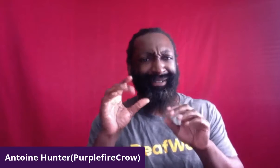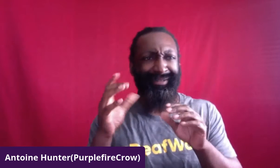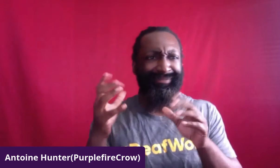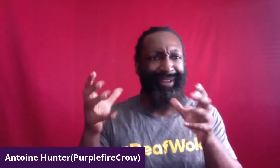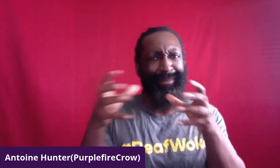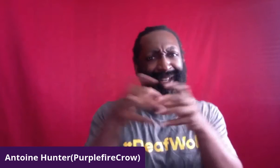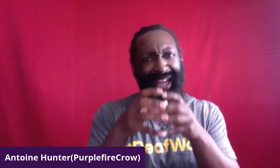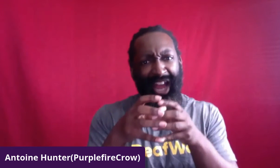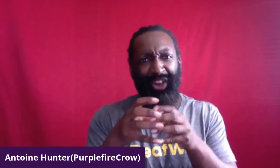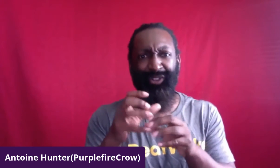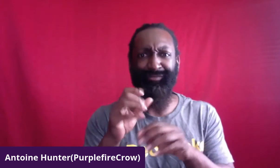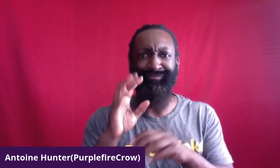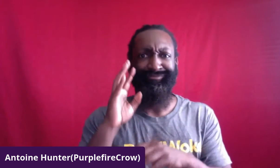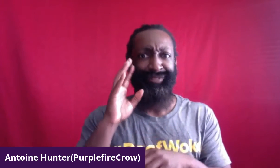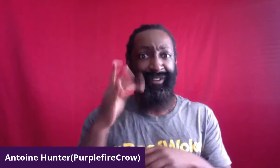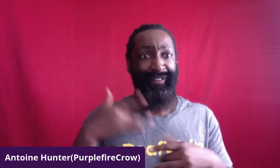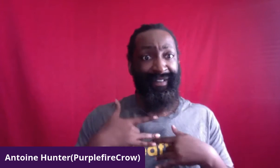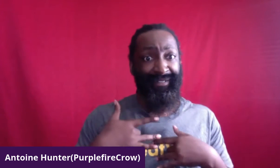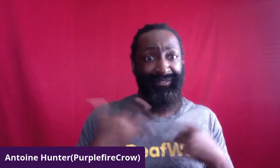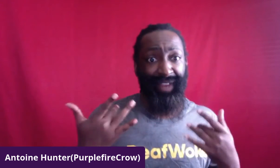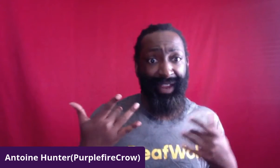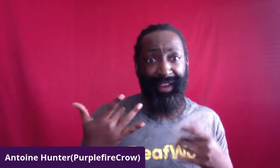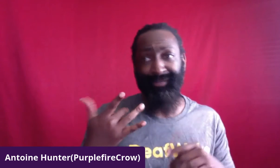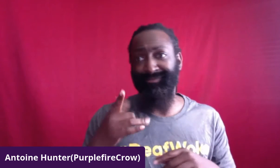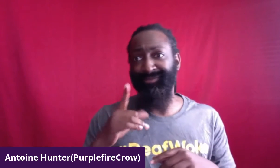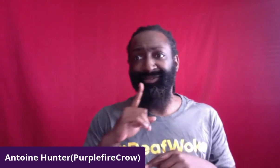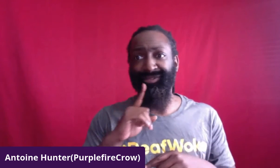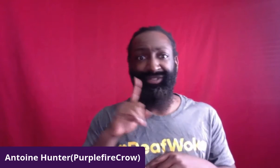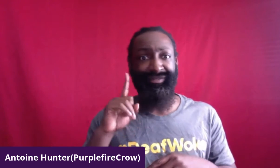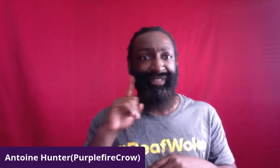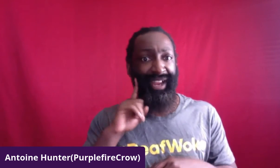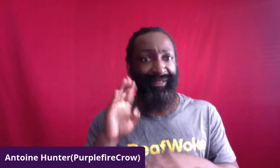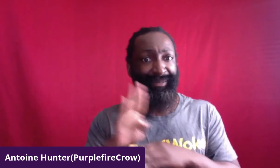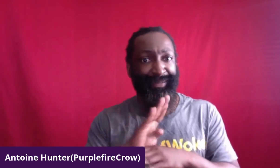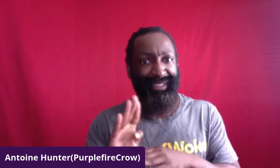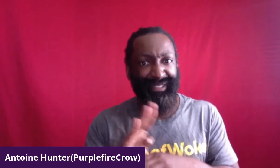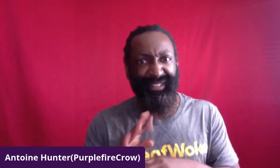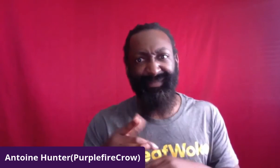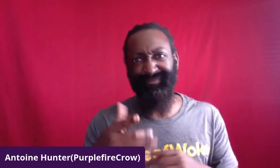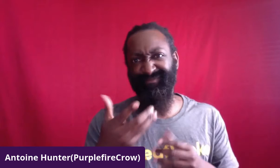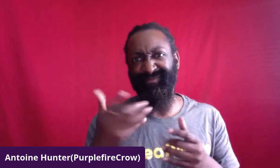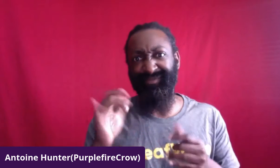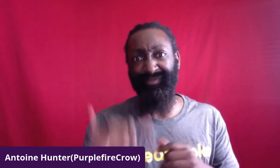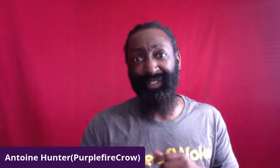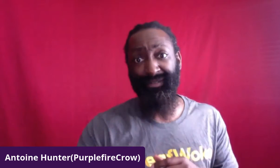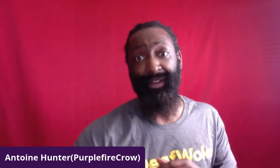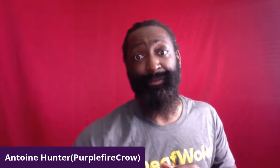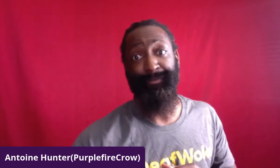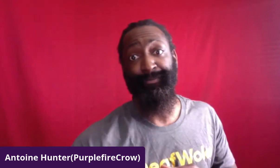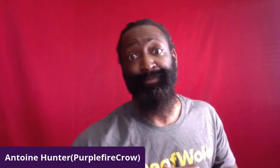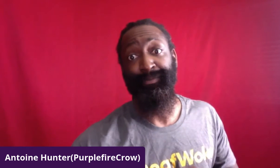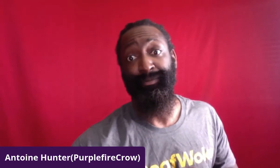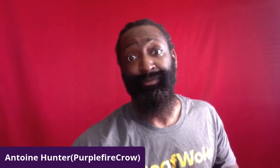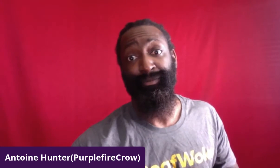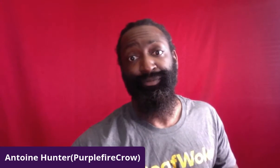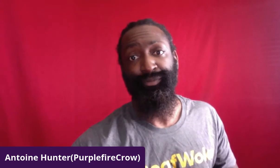Because the community, trying to come together for events, deaf